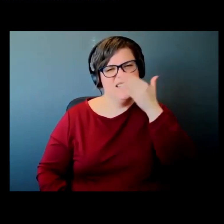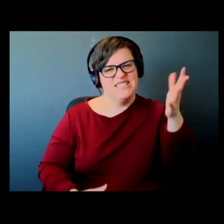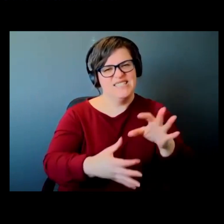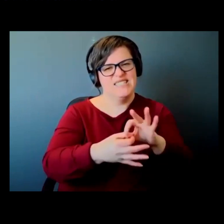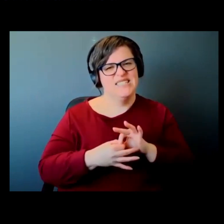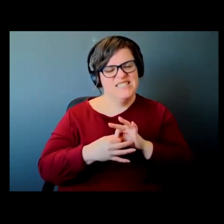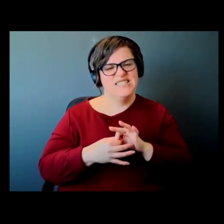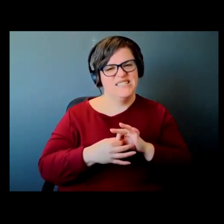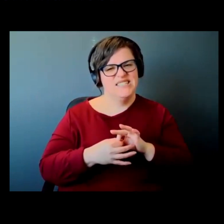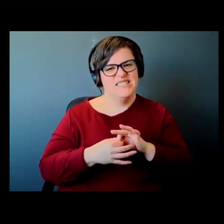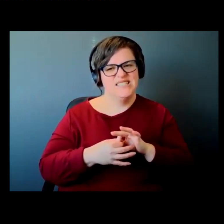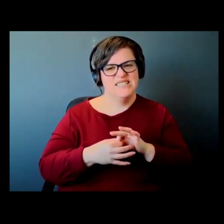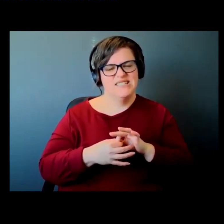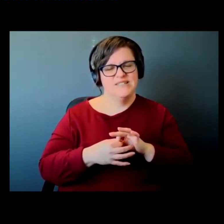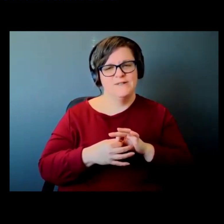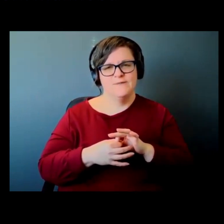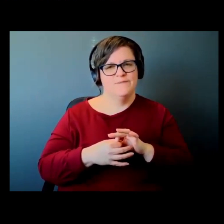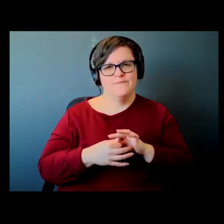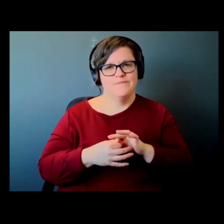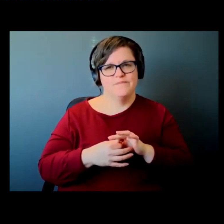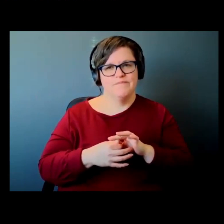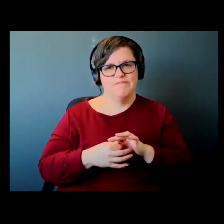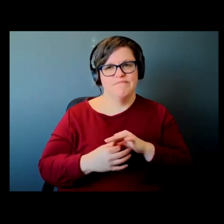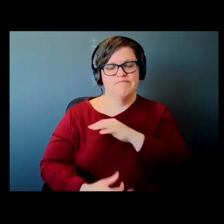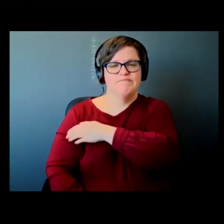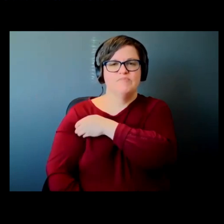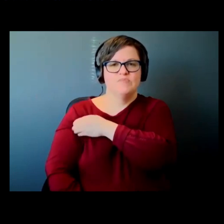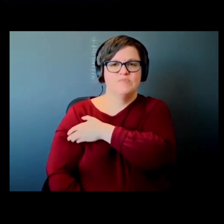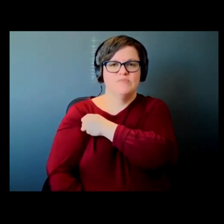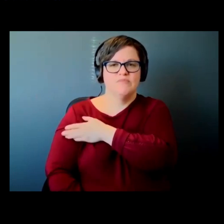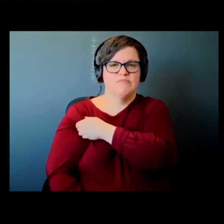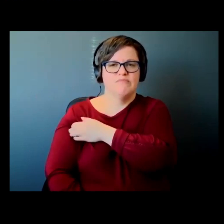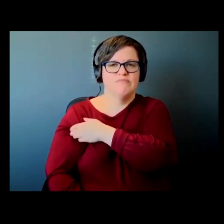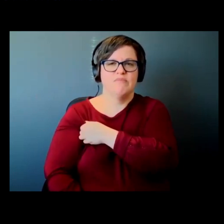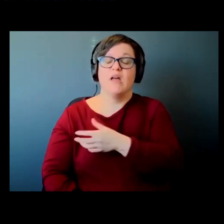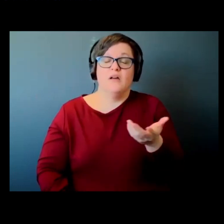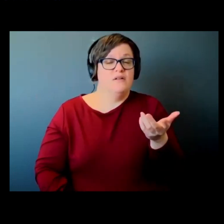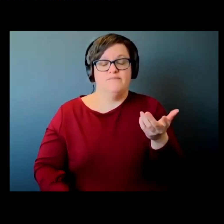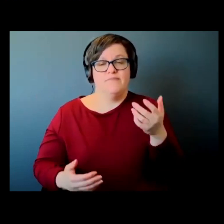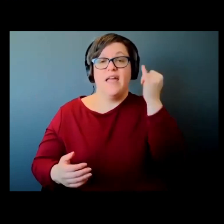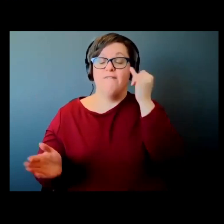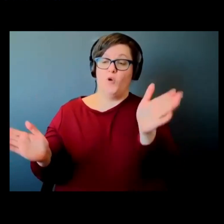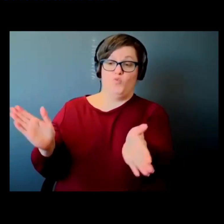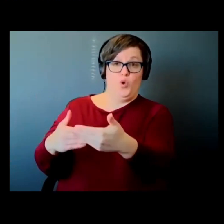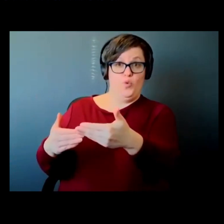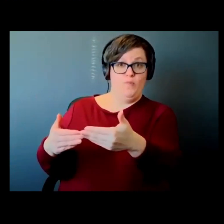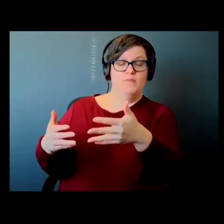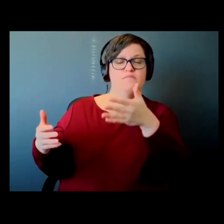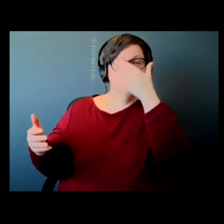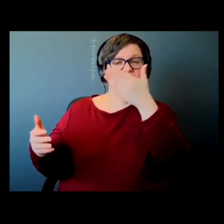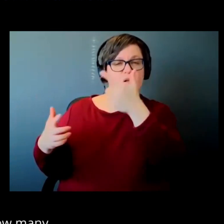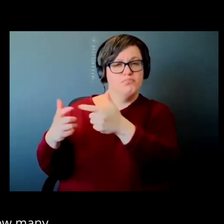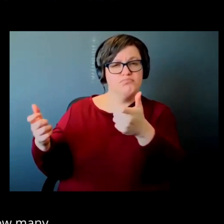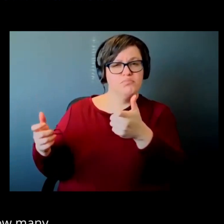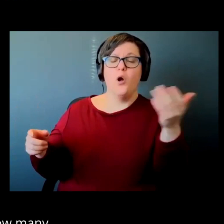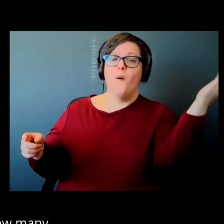really tell because I was already in a something scented that I couldn't tell. And I'm like, oh, I don't know. So I took it home,